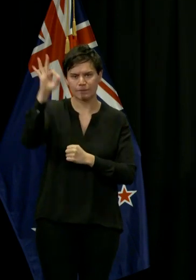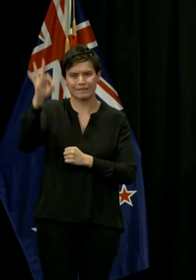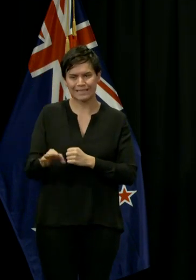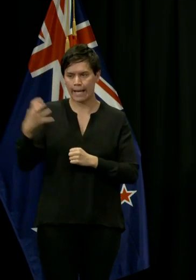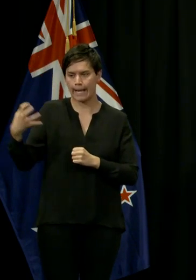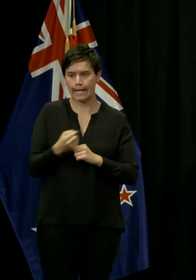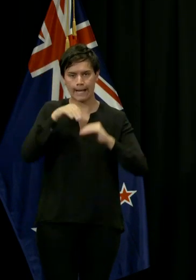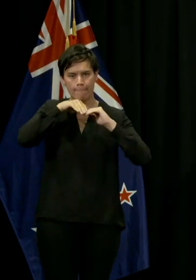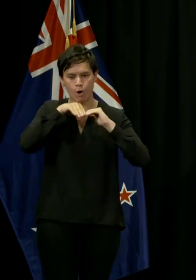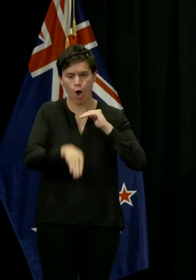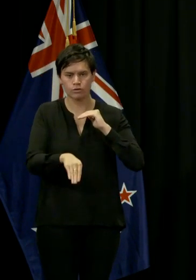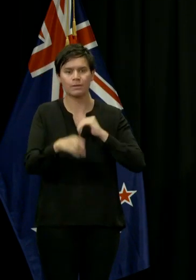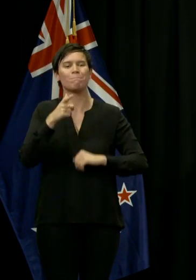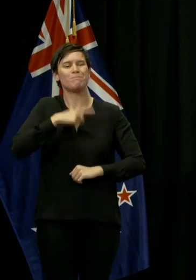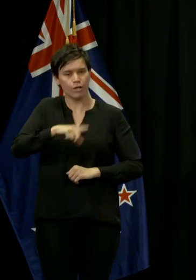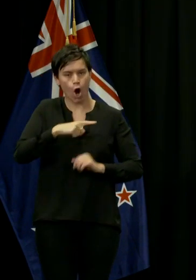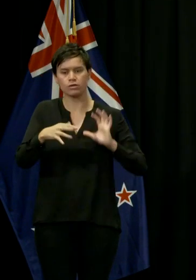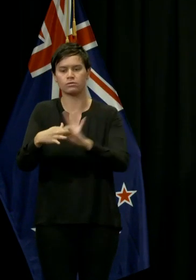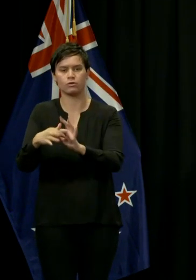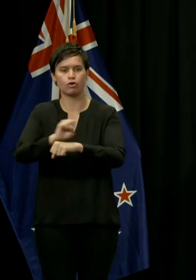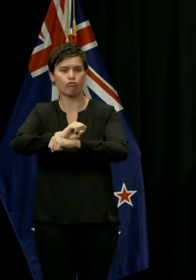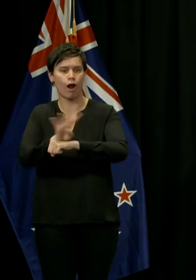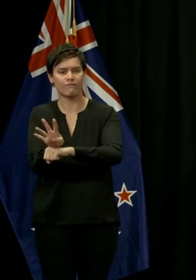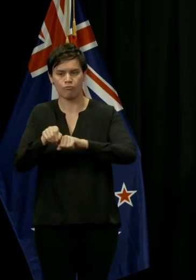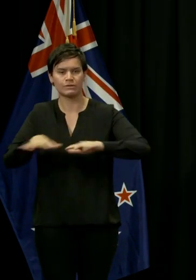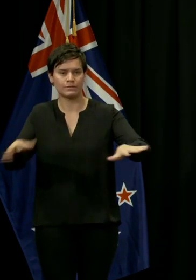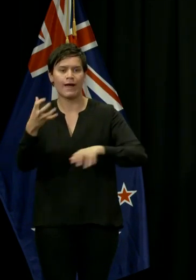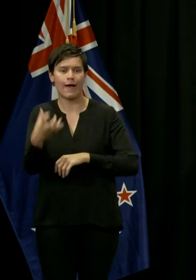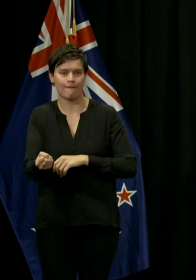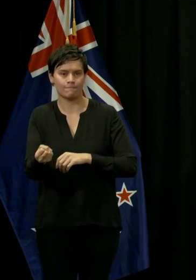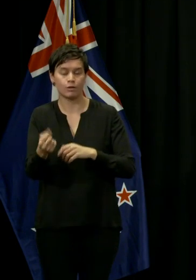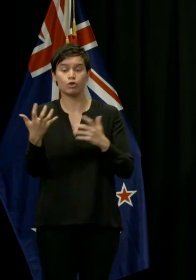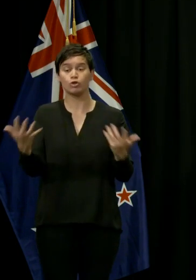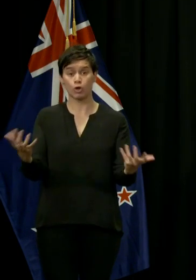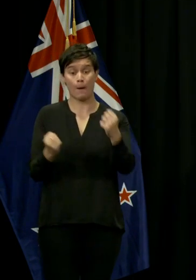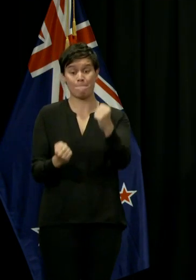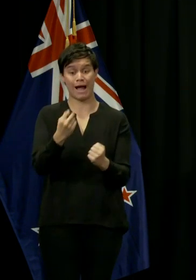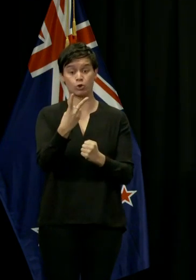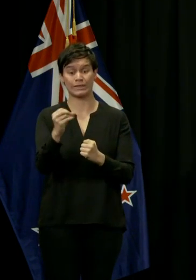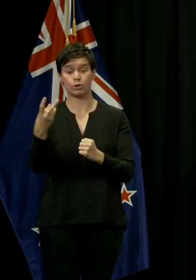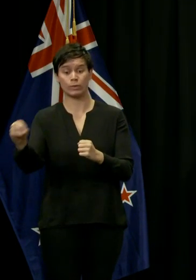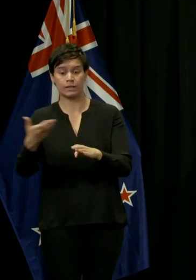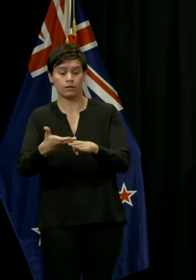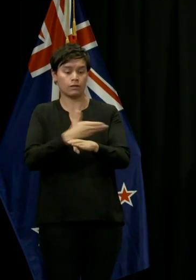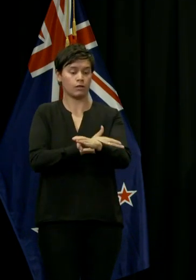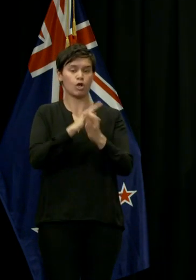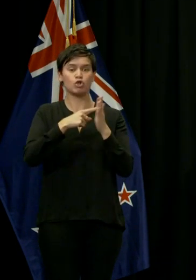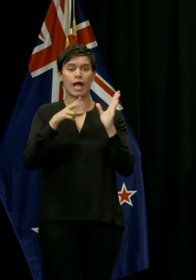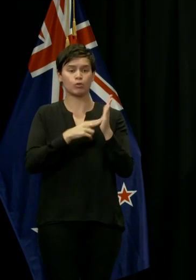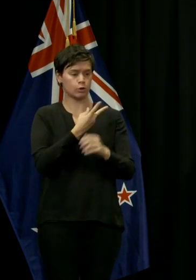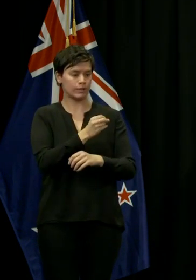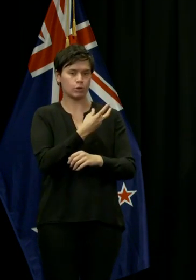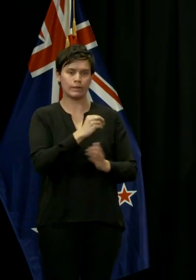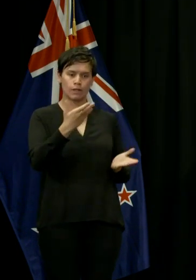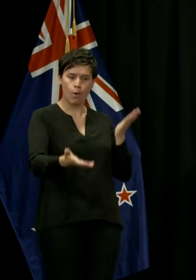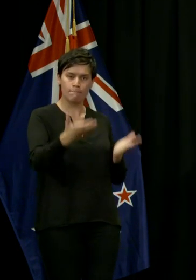as a result of COVID-19 in March 2020 compared to January 2020. Self-employed people with variable monthly incomes are also